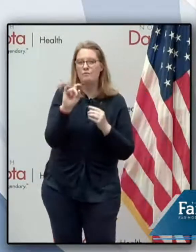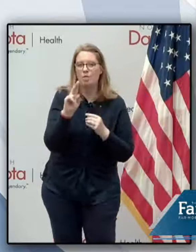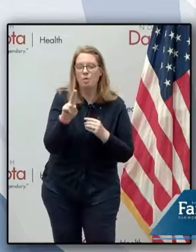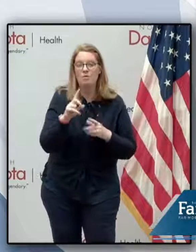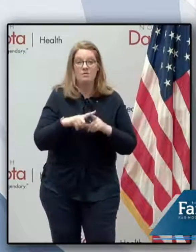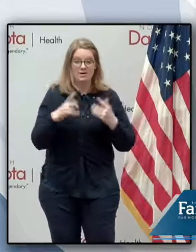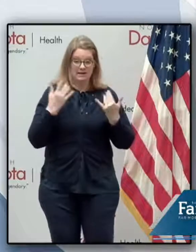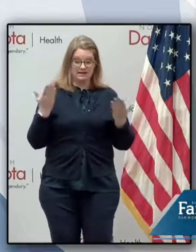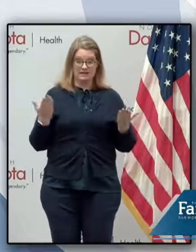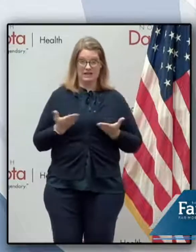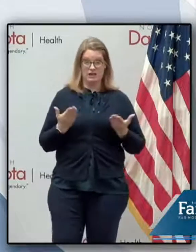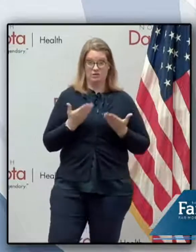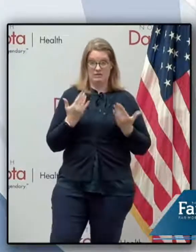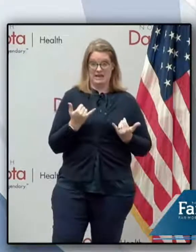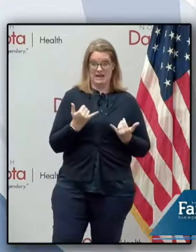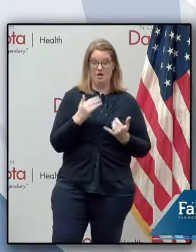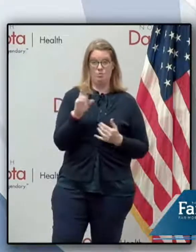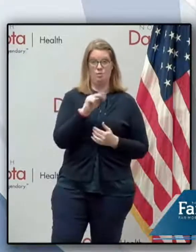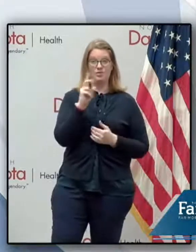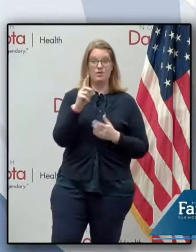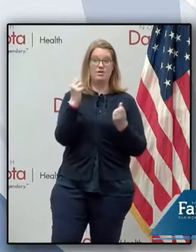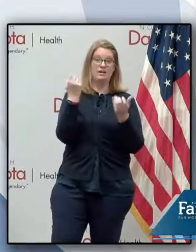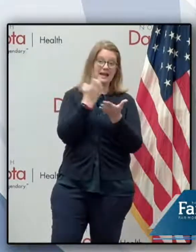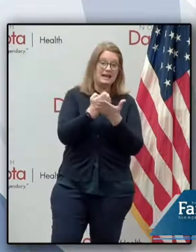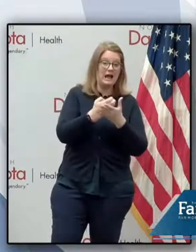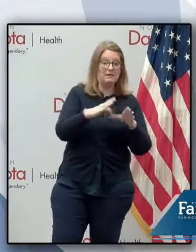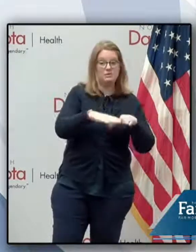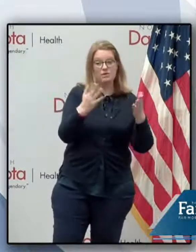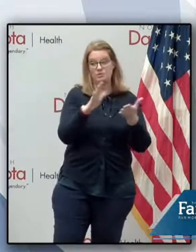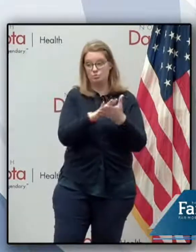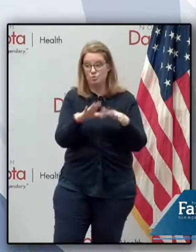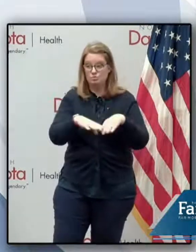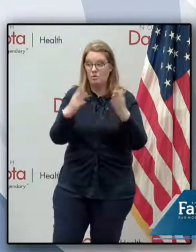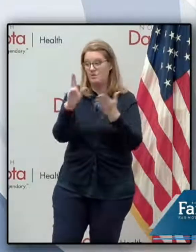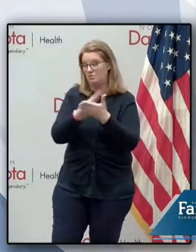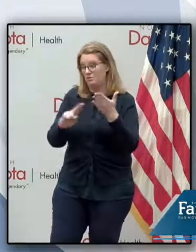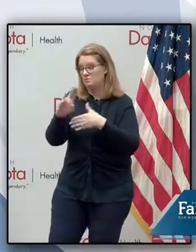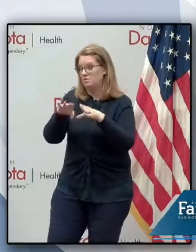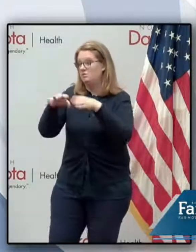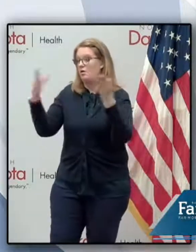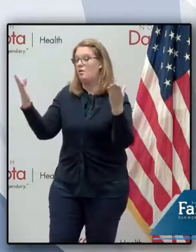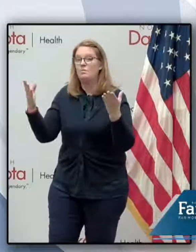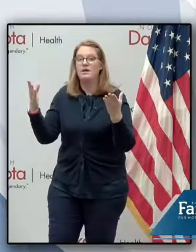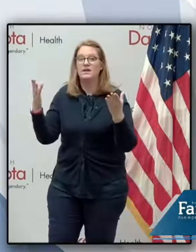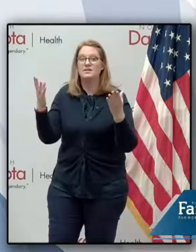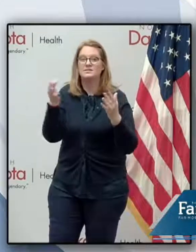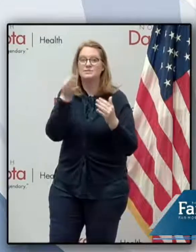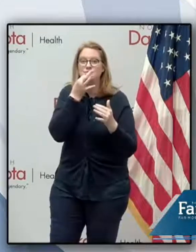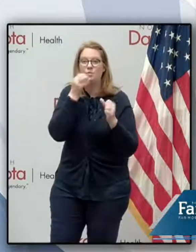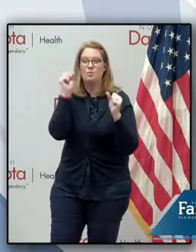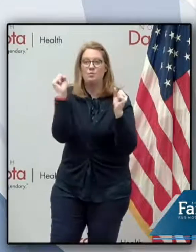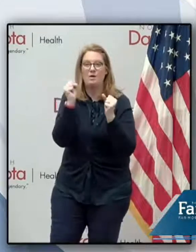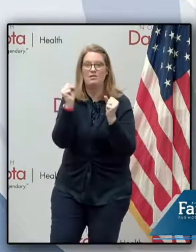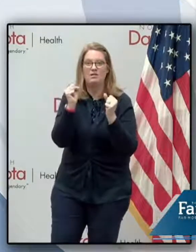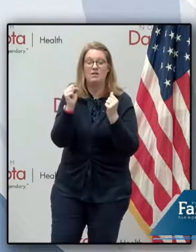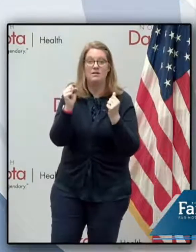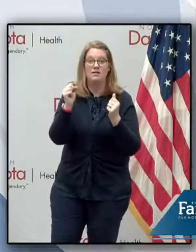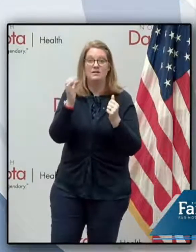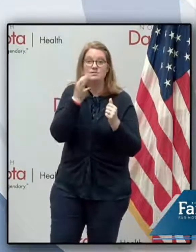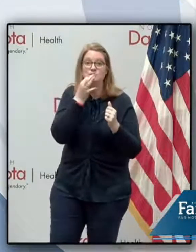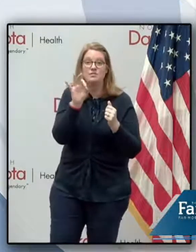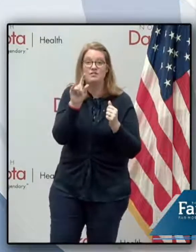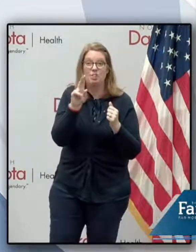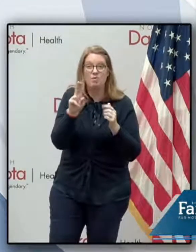North Dakota with our economy open and our schools open, our universities open. Winter coming on, flu season coming on, and